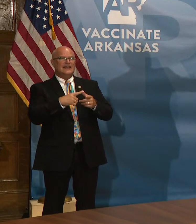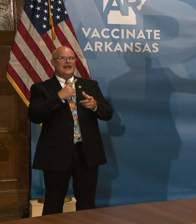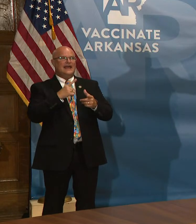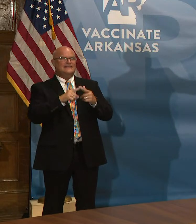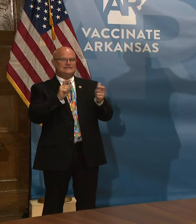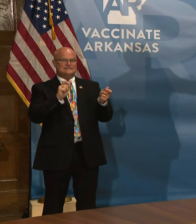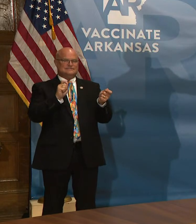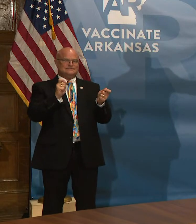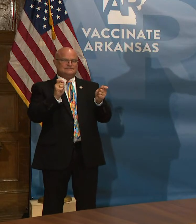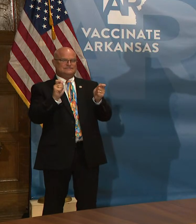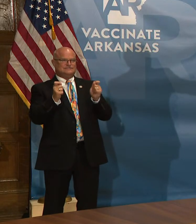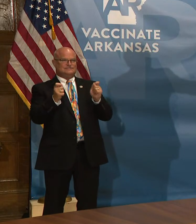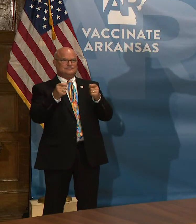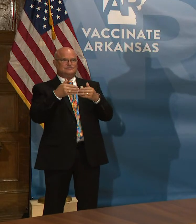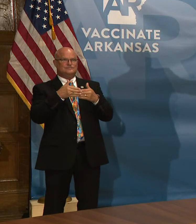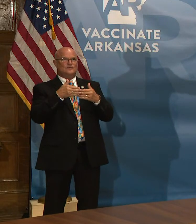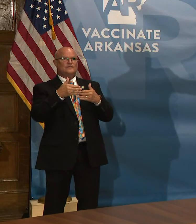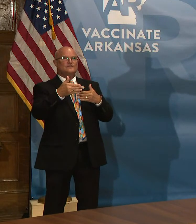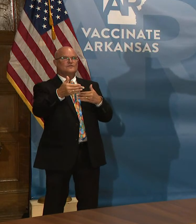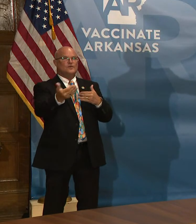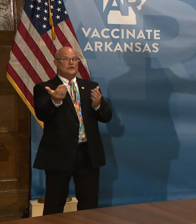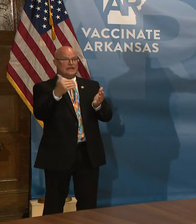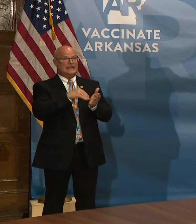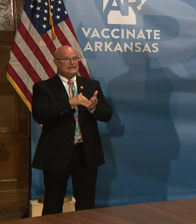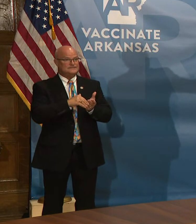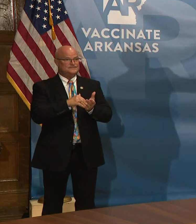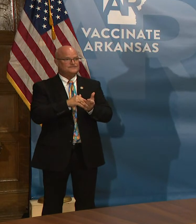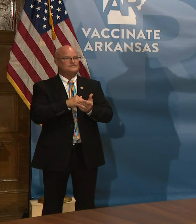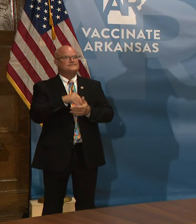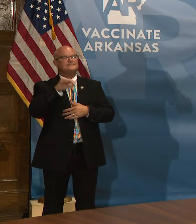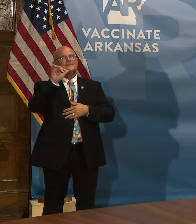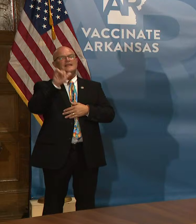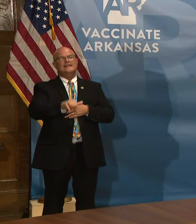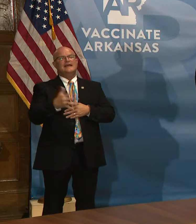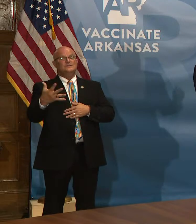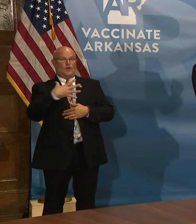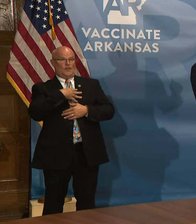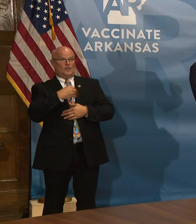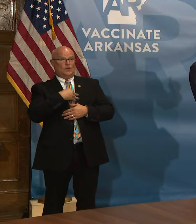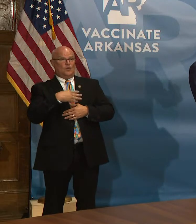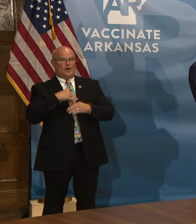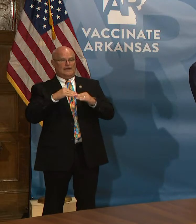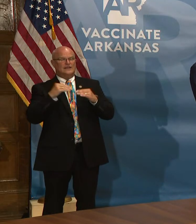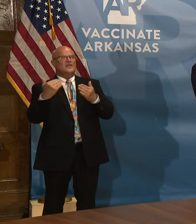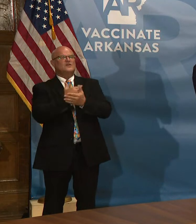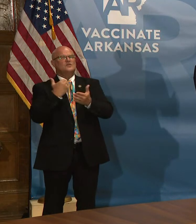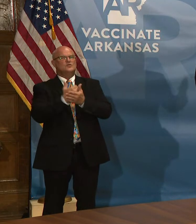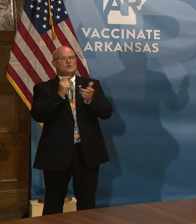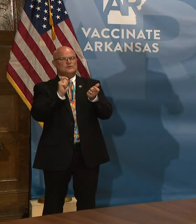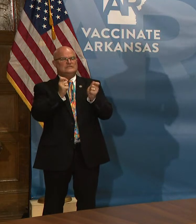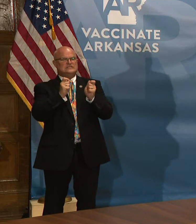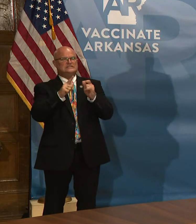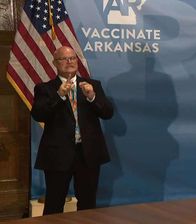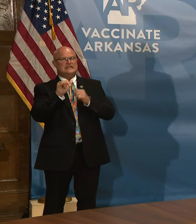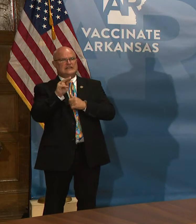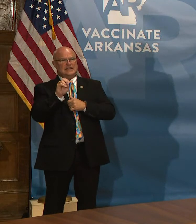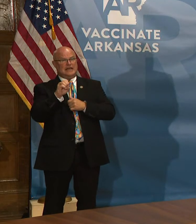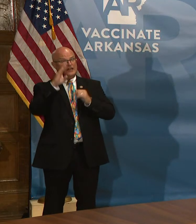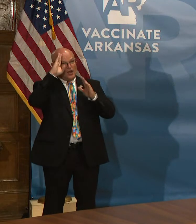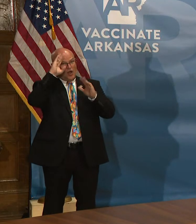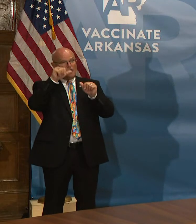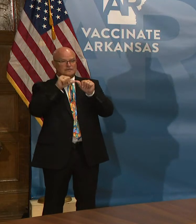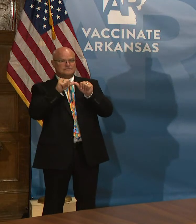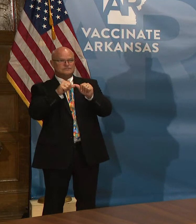you adjust it going forward again. And that's what that white line is, the new adjusted line, and hopefully we